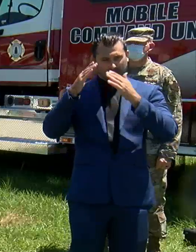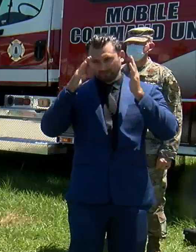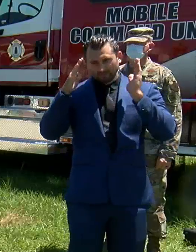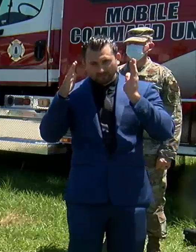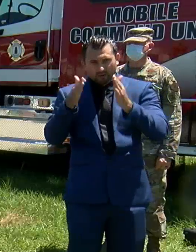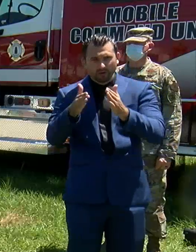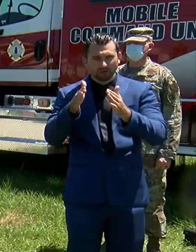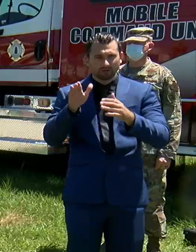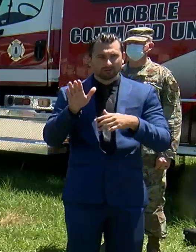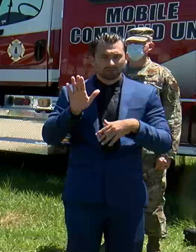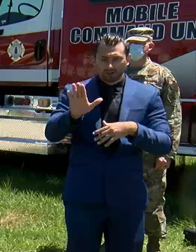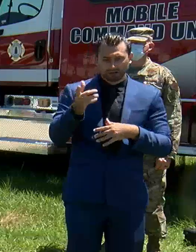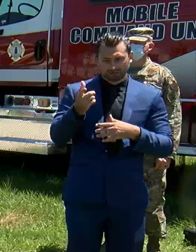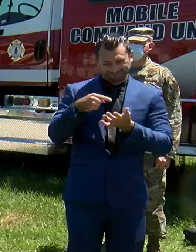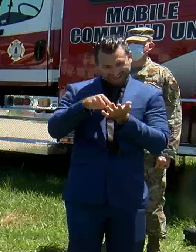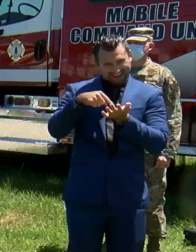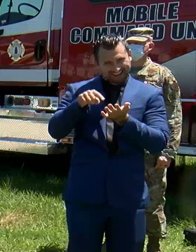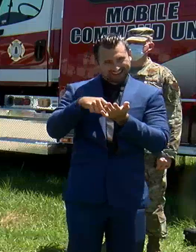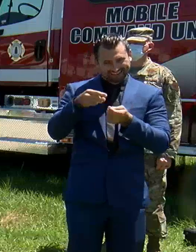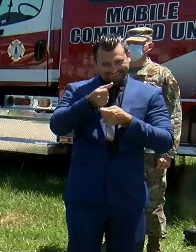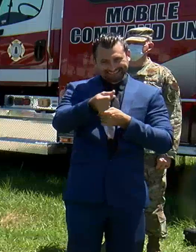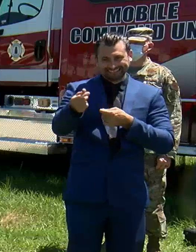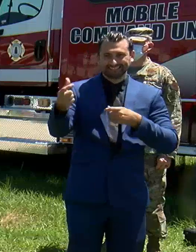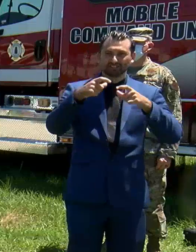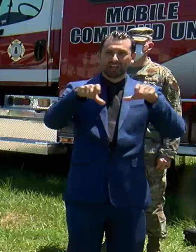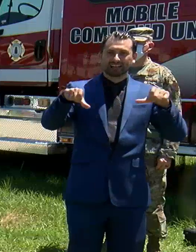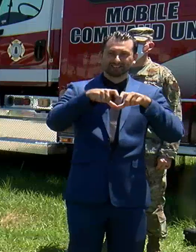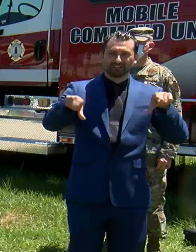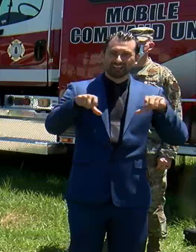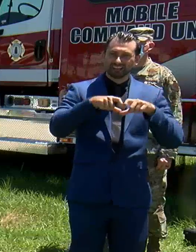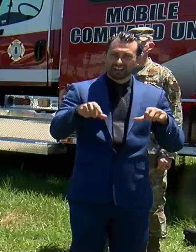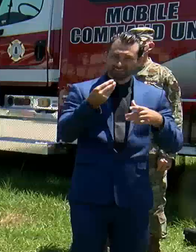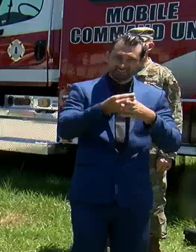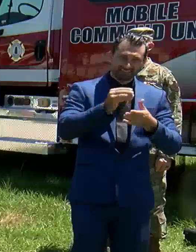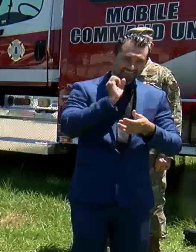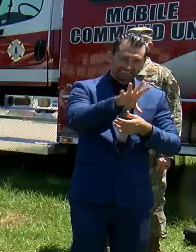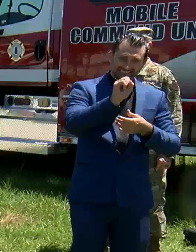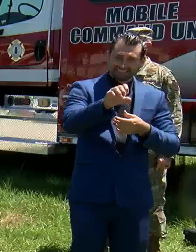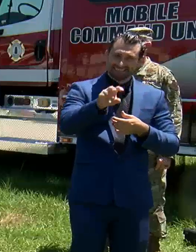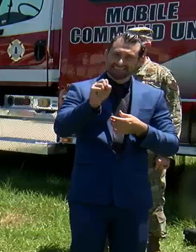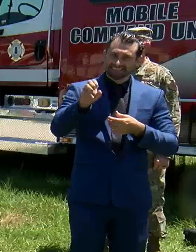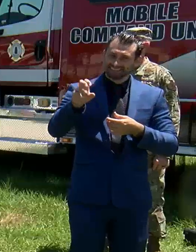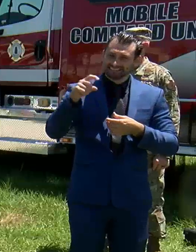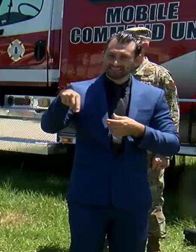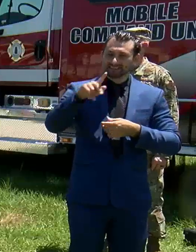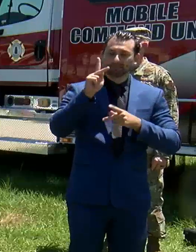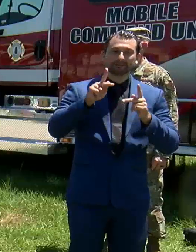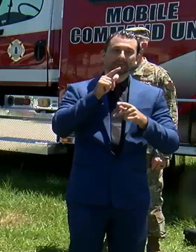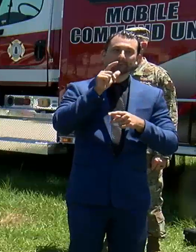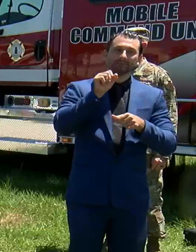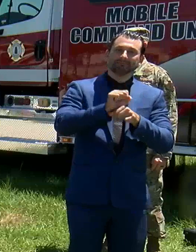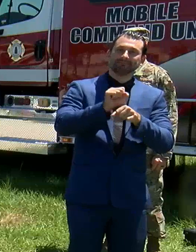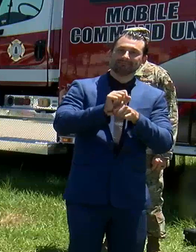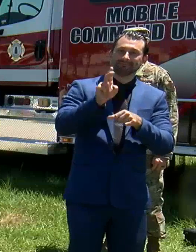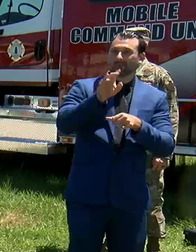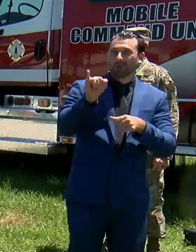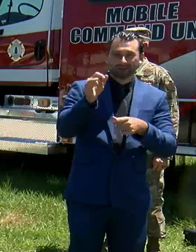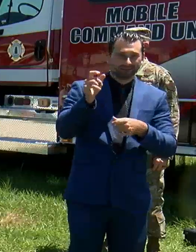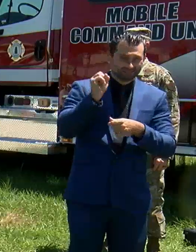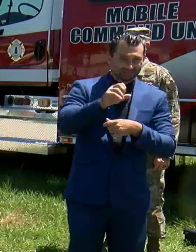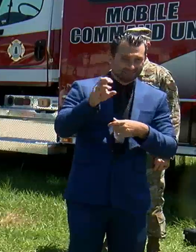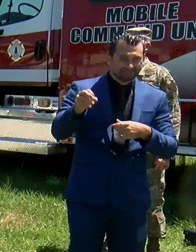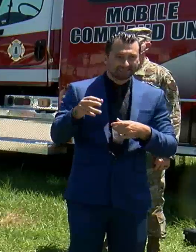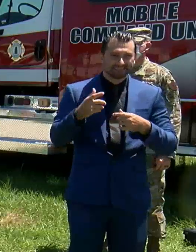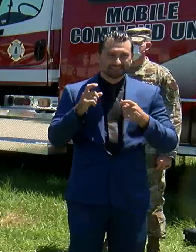mean, that has been the number one priority. And I told them, don't take your eye off that ball. Some of these other things the agency does, it's not that they're not important,